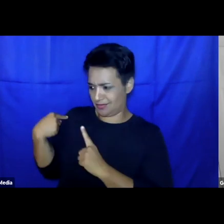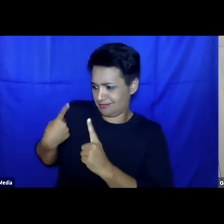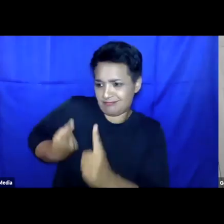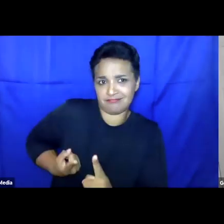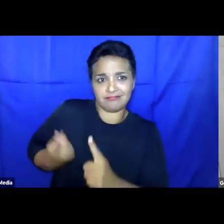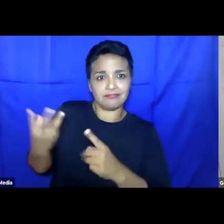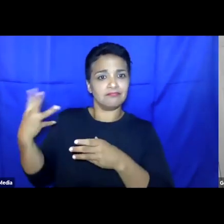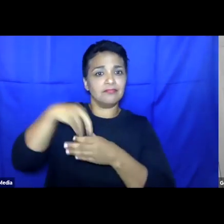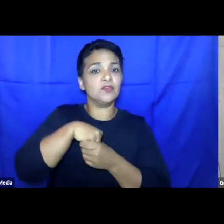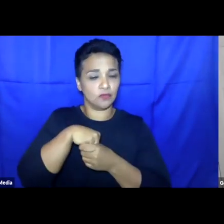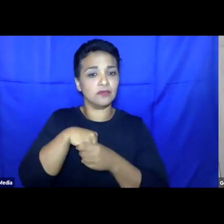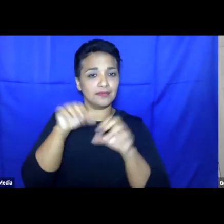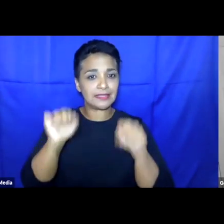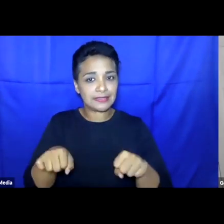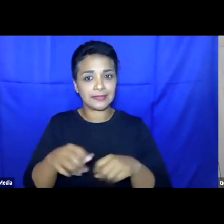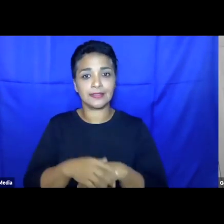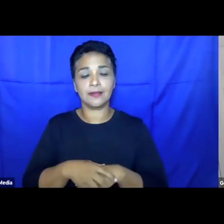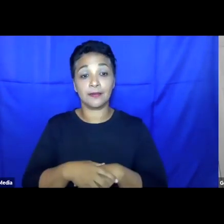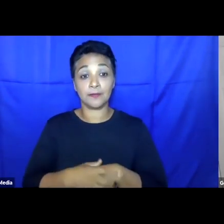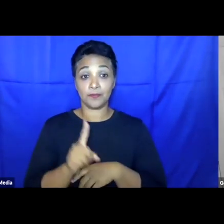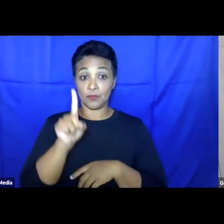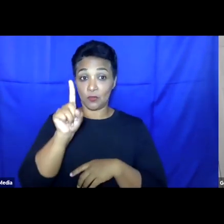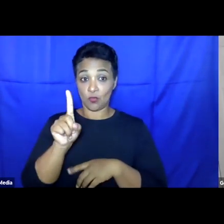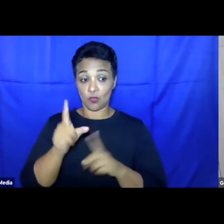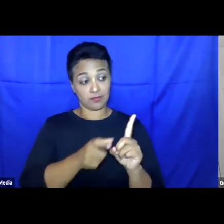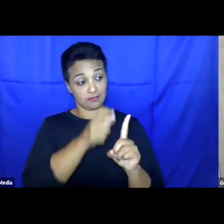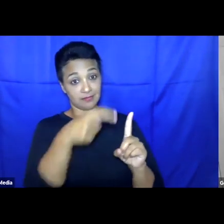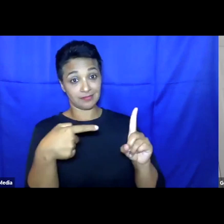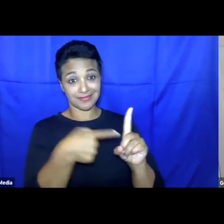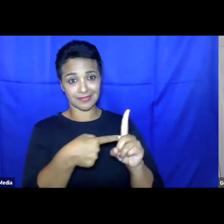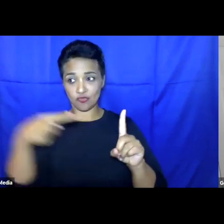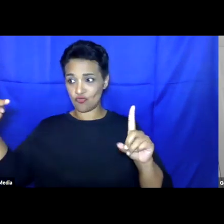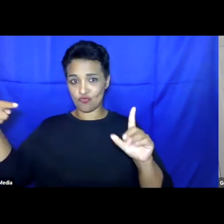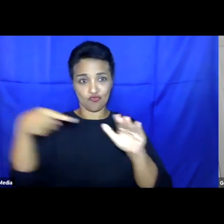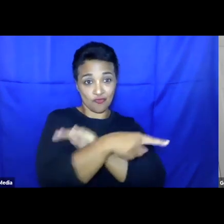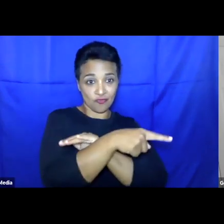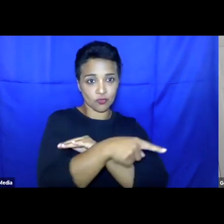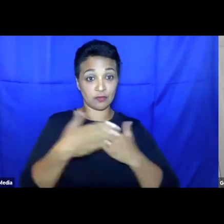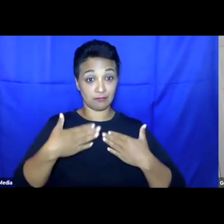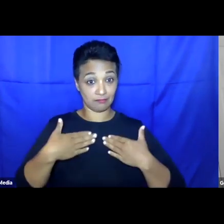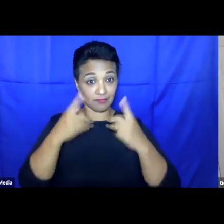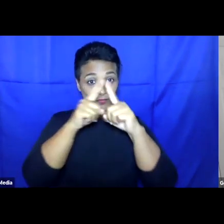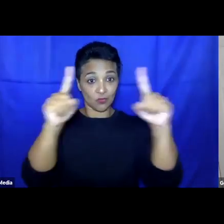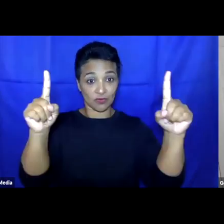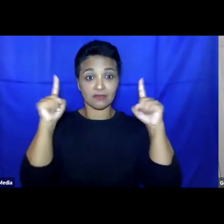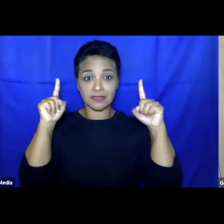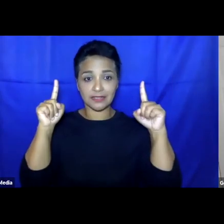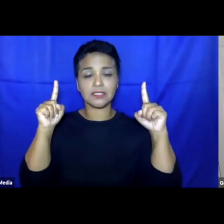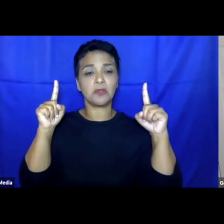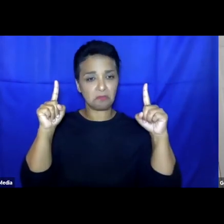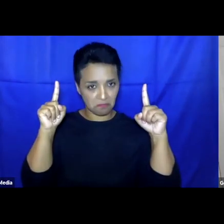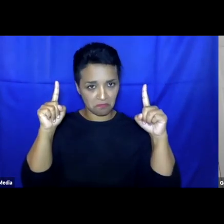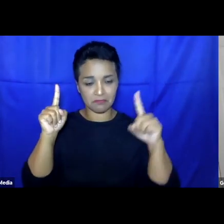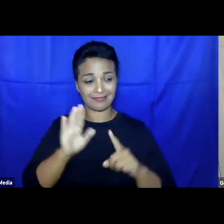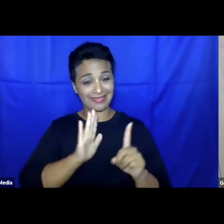them, courtesy of coming to Essex. Her parents